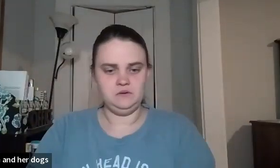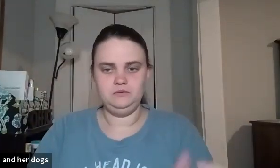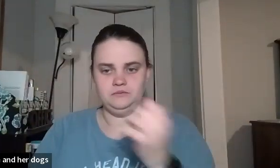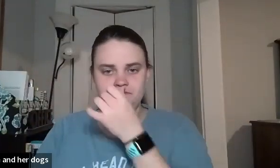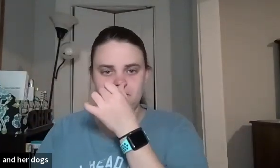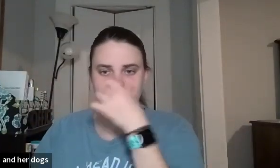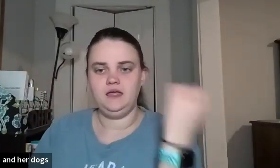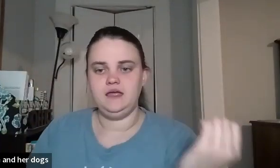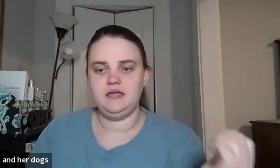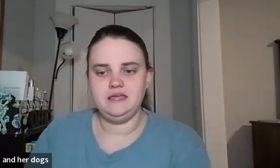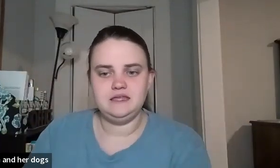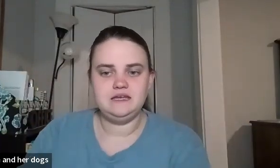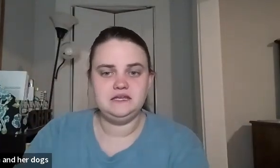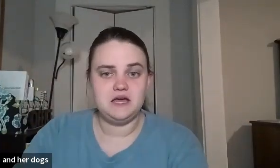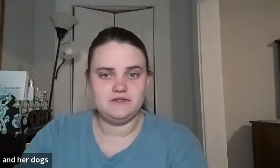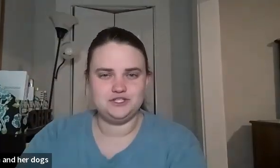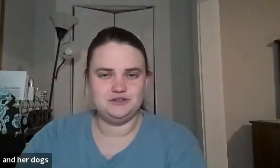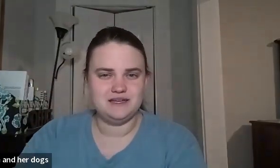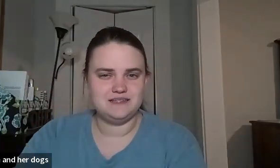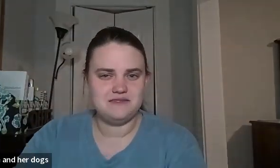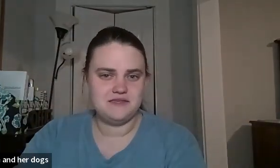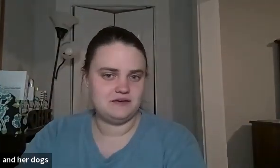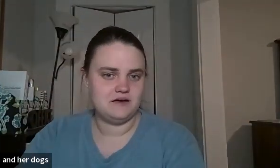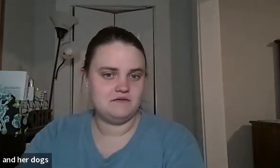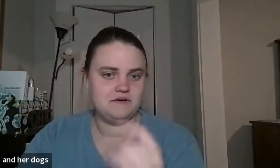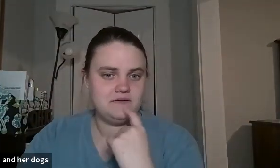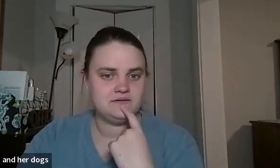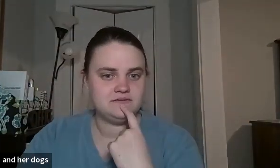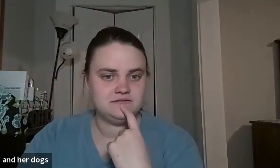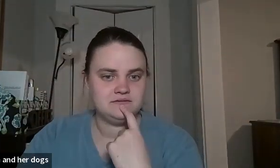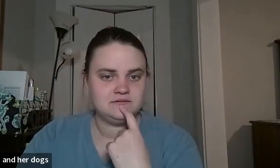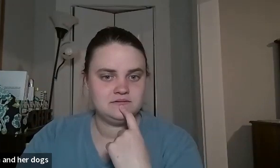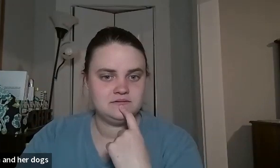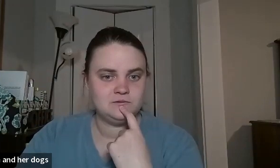Oh, any others you guys can think of?